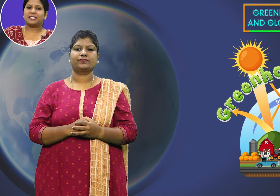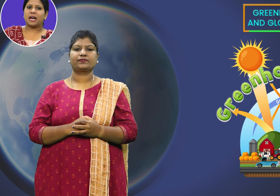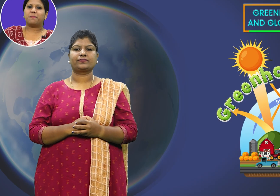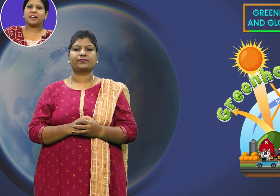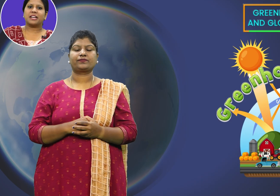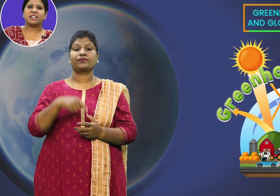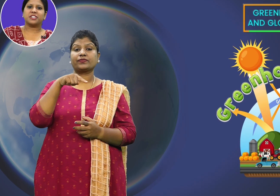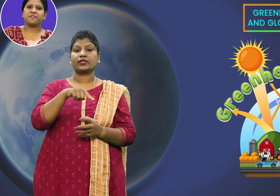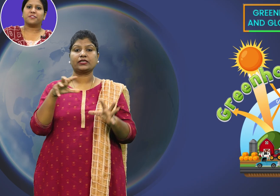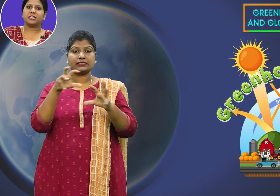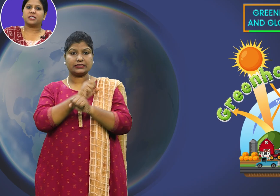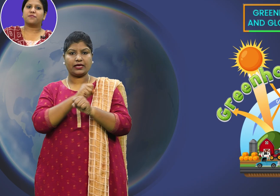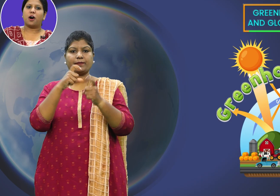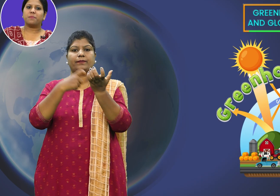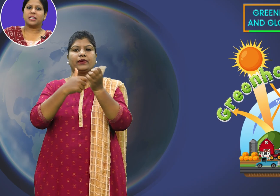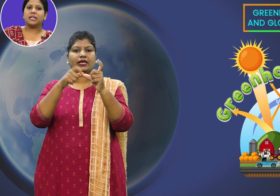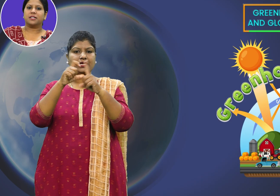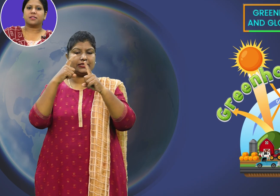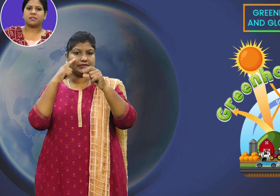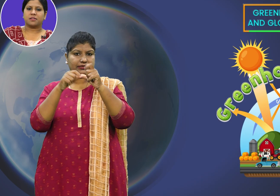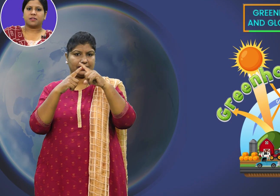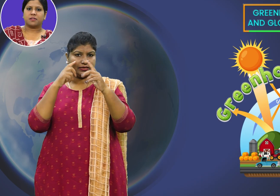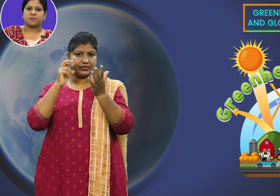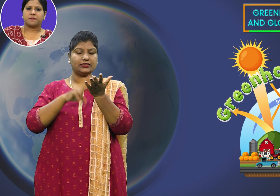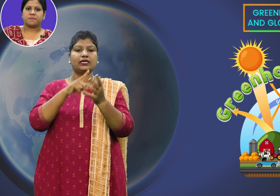The trapped radiation further warms the earth.